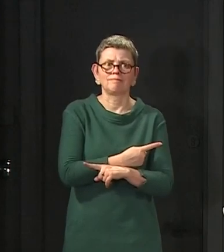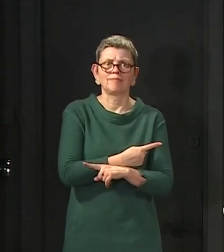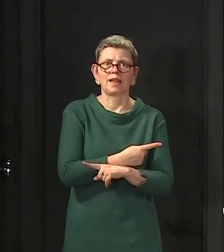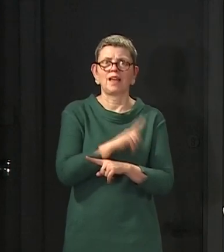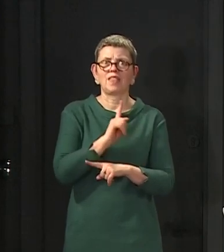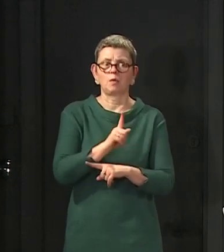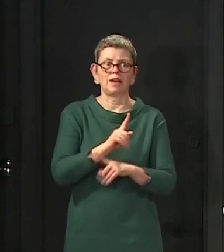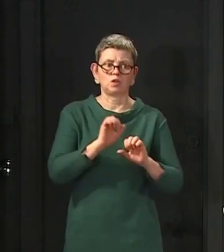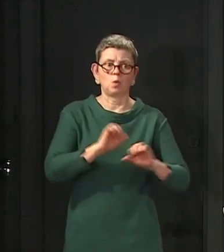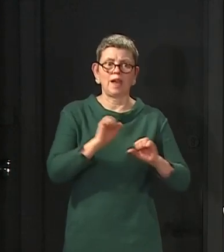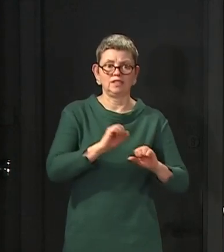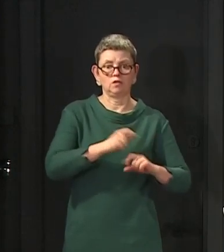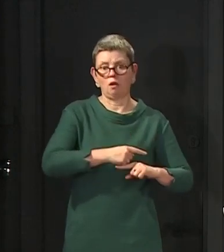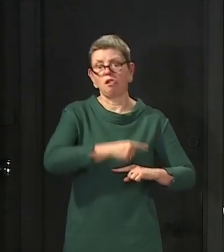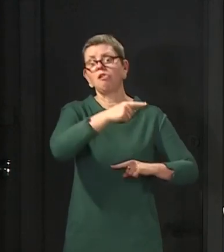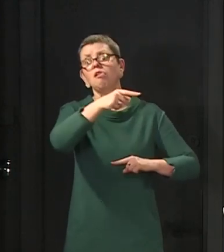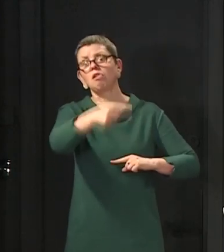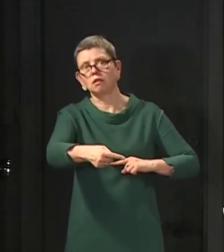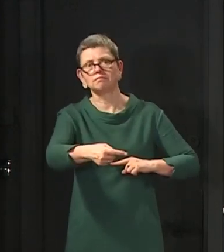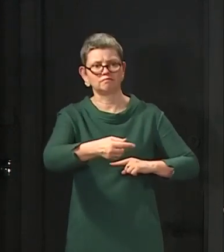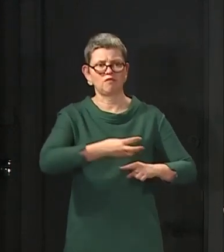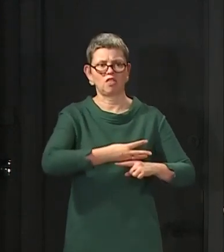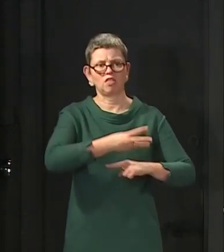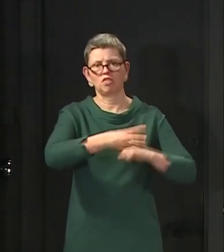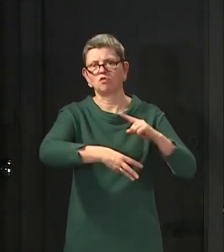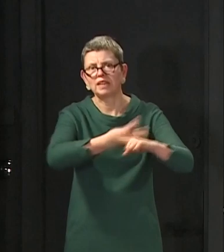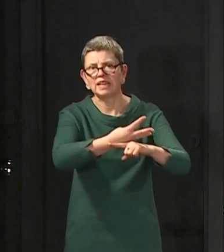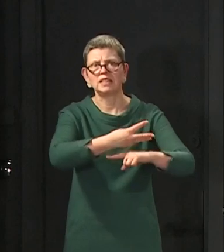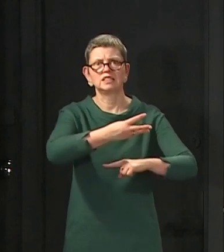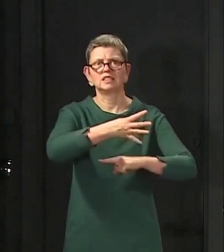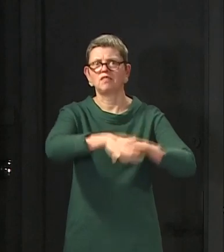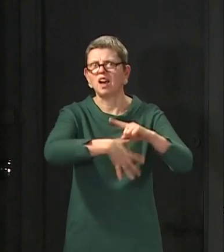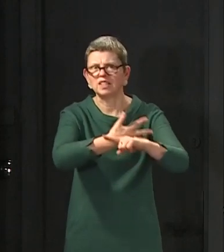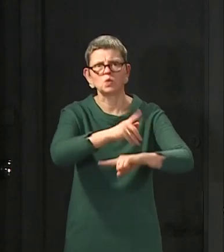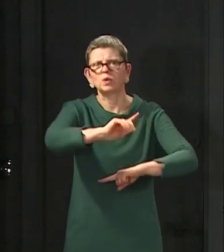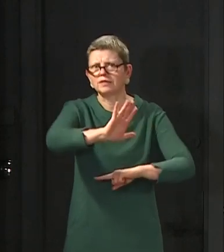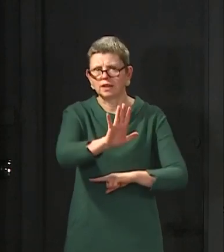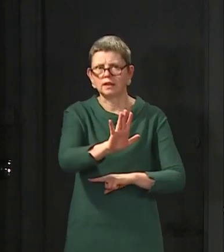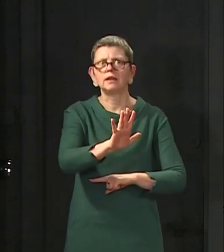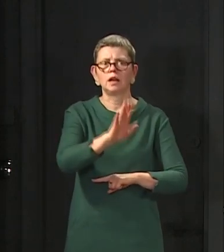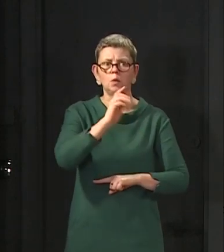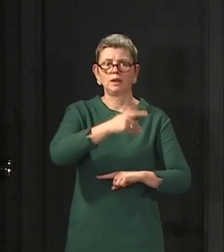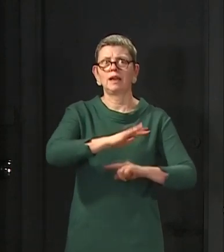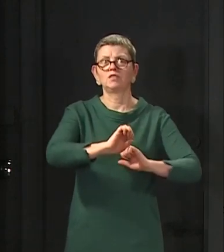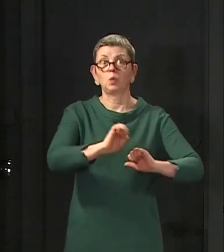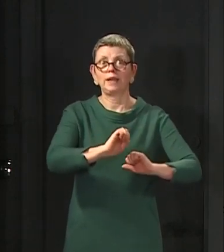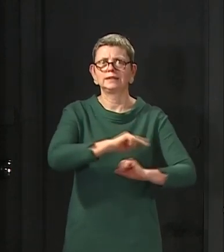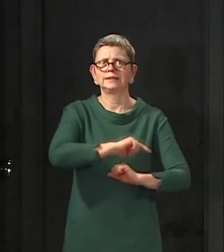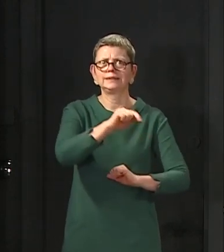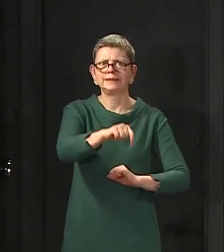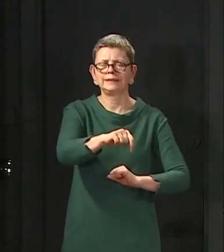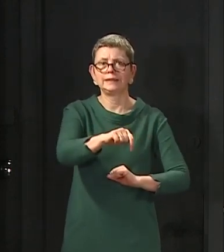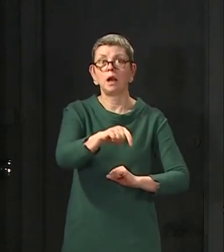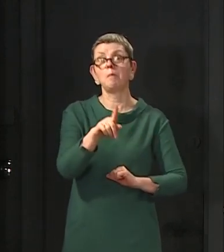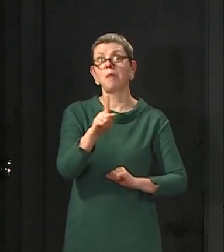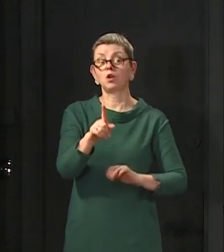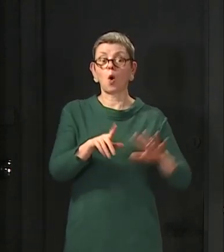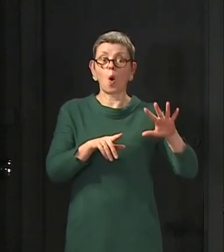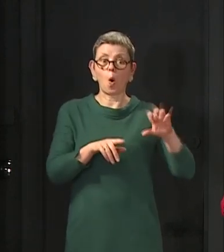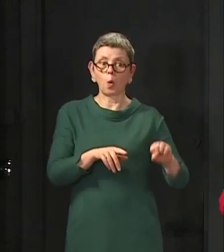they would then not get another appointment until the 3 year or 5 year or whatever the time scale of the screening is. By